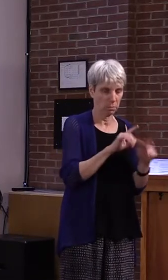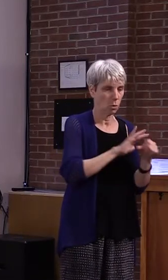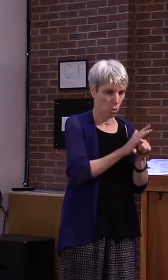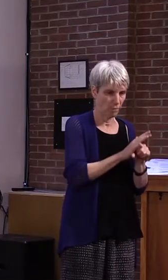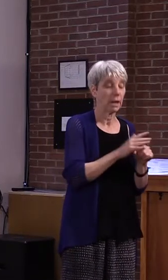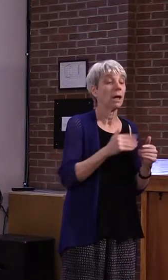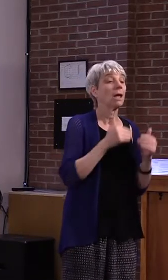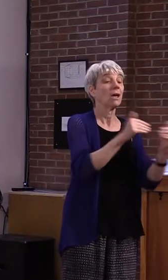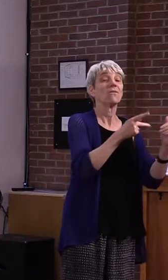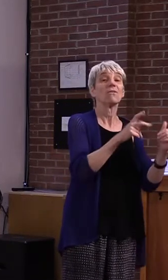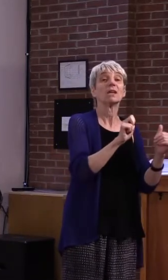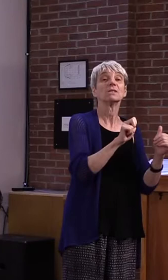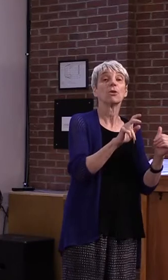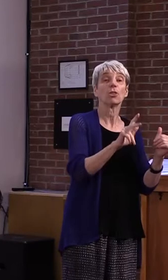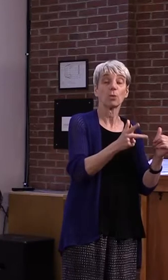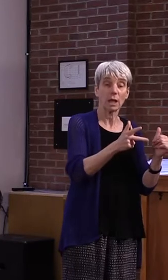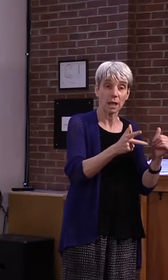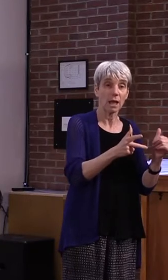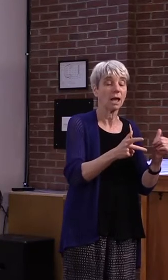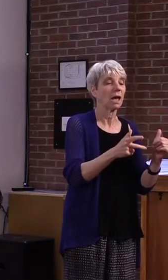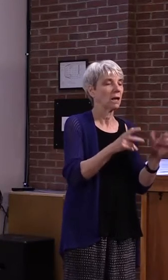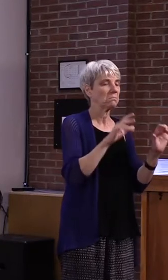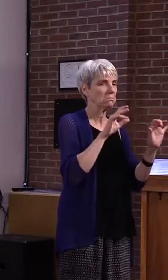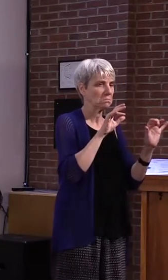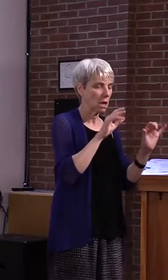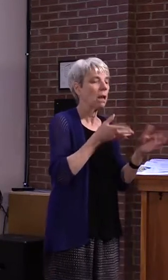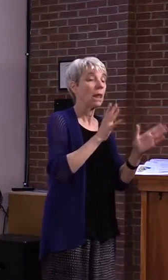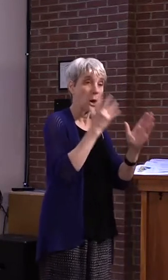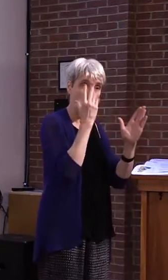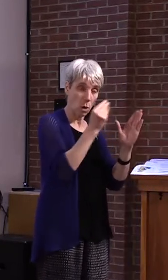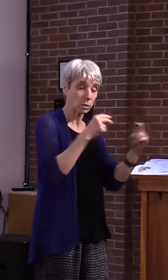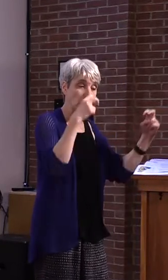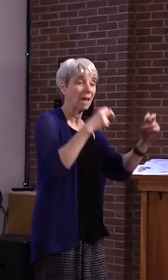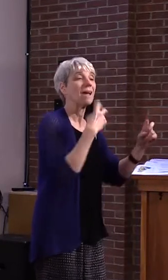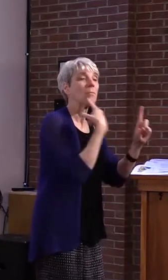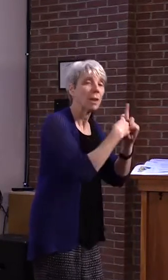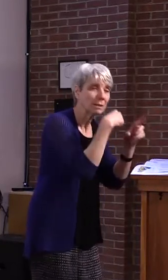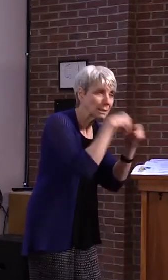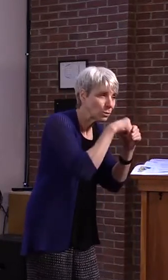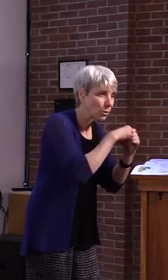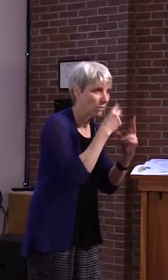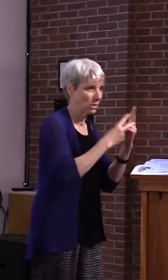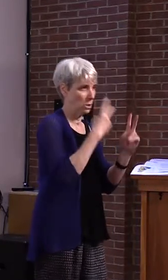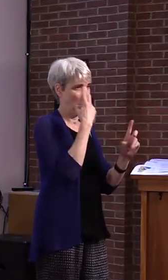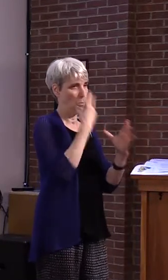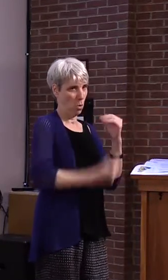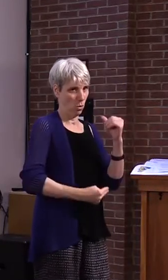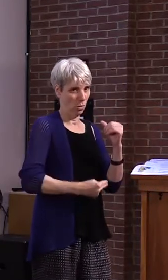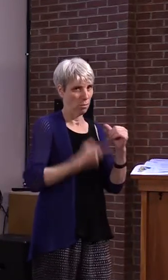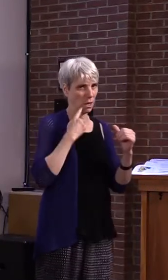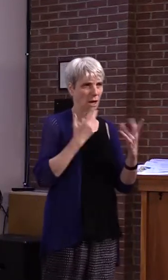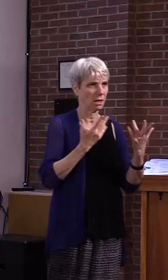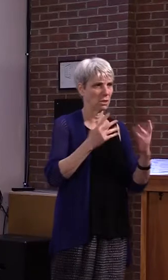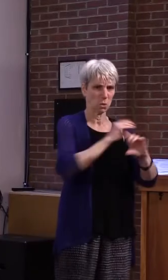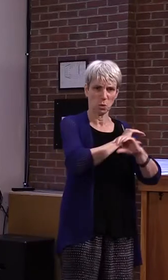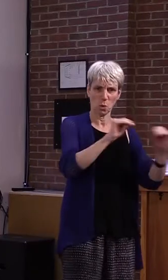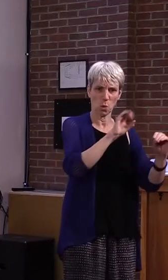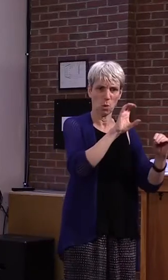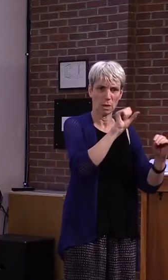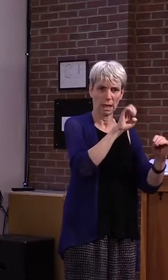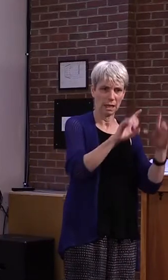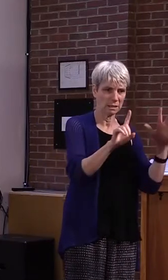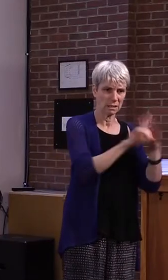two, and as well indoor visits are allowed. The thing that we have been struggling about, and